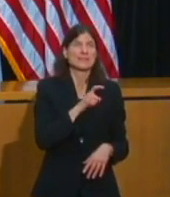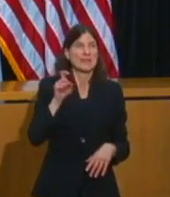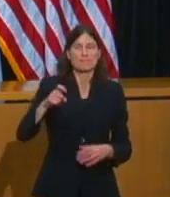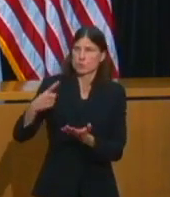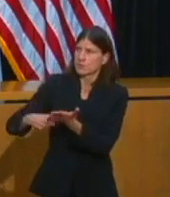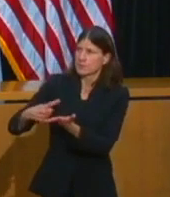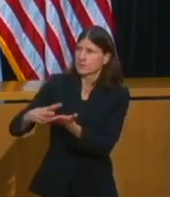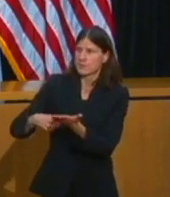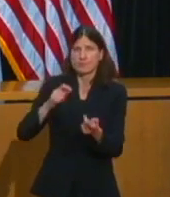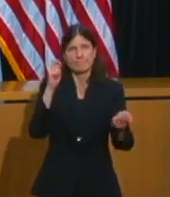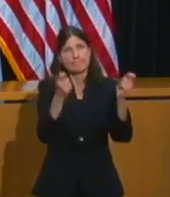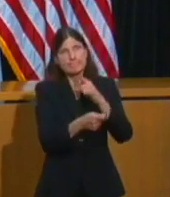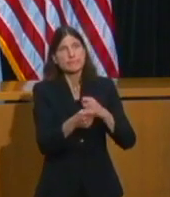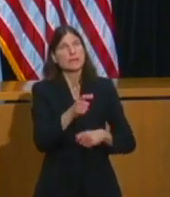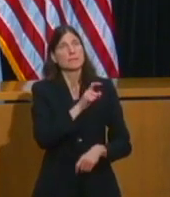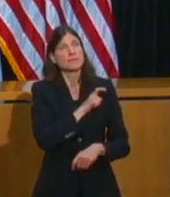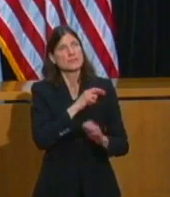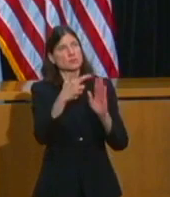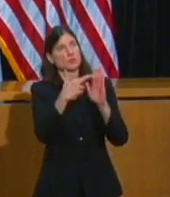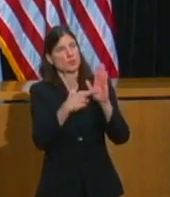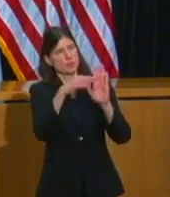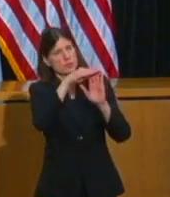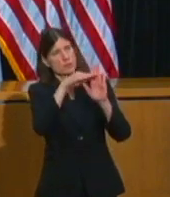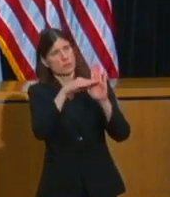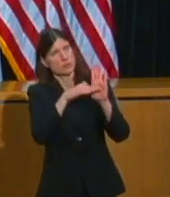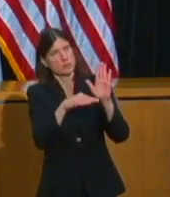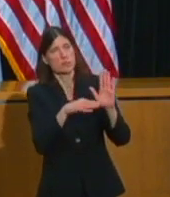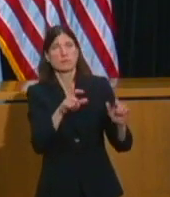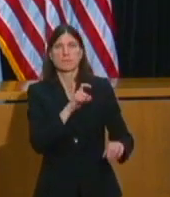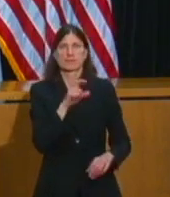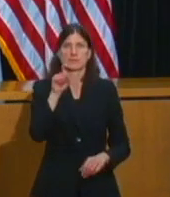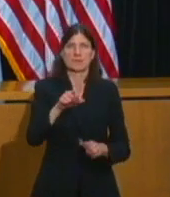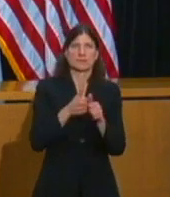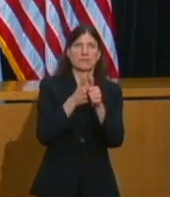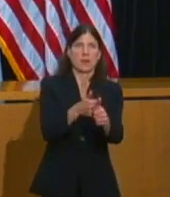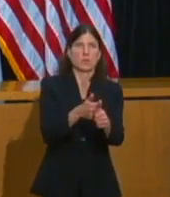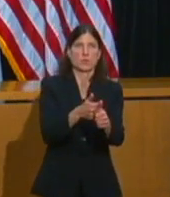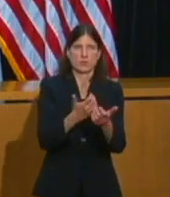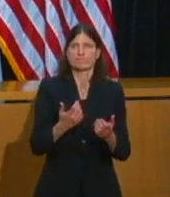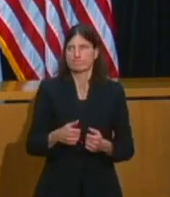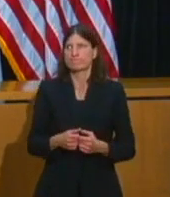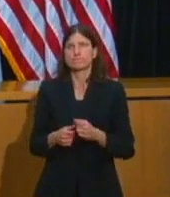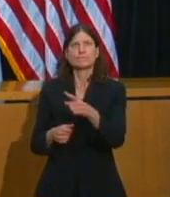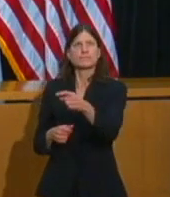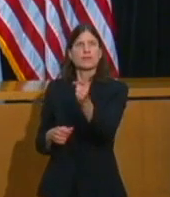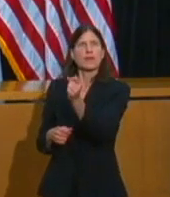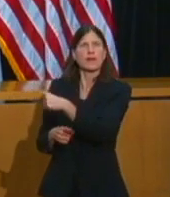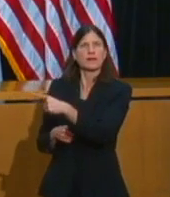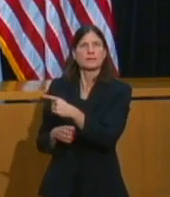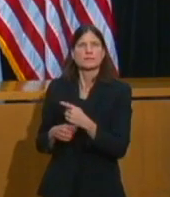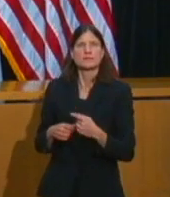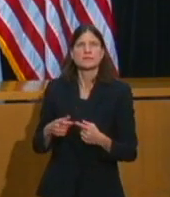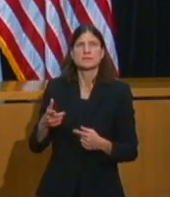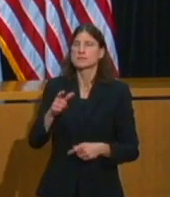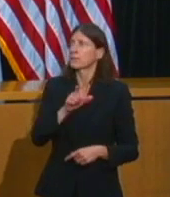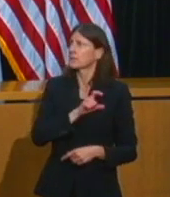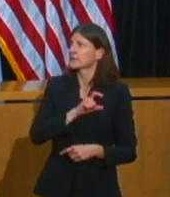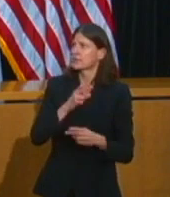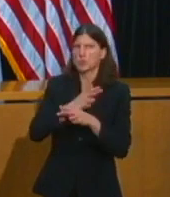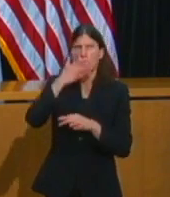about. You don't have a problem with police wearing riot gear, something that Superintendent Boston